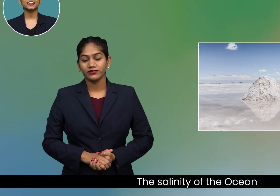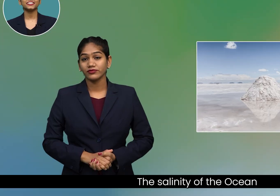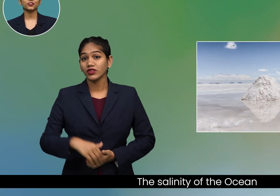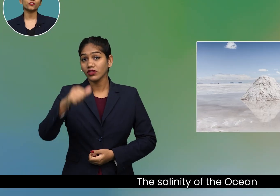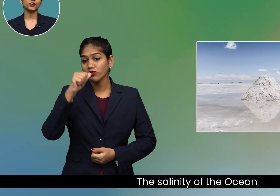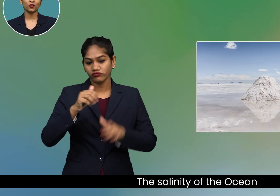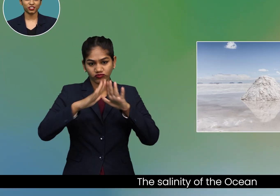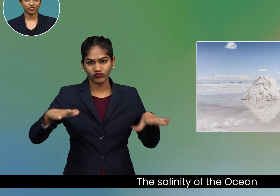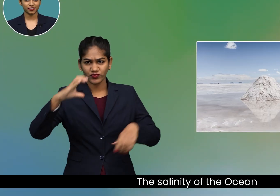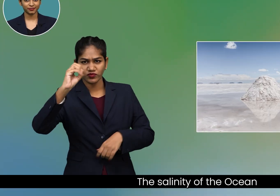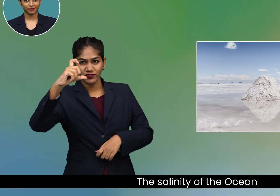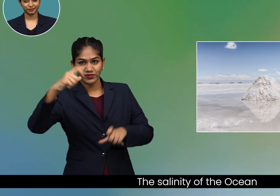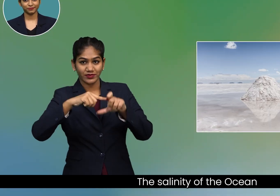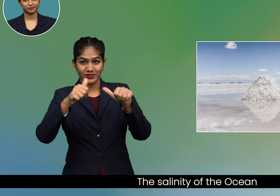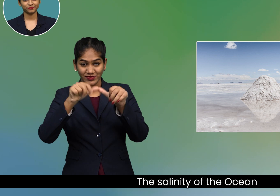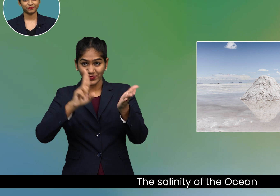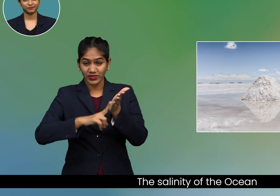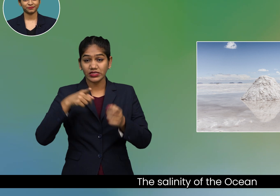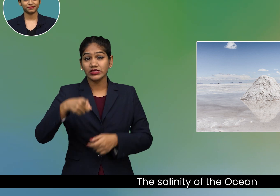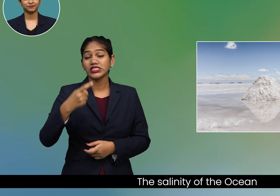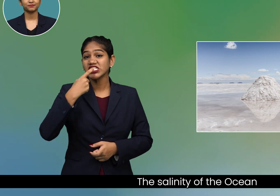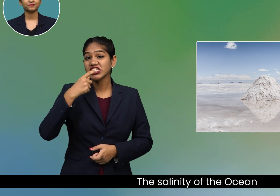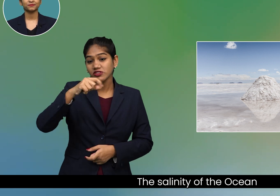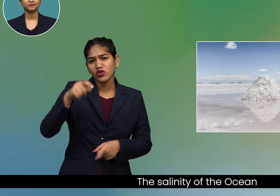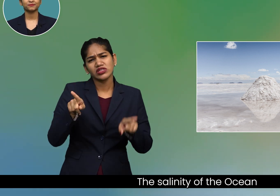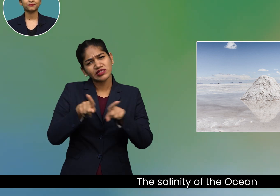The salinity of the ocean.